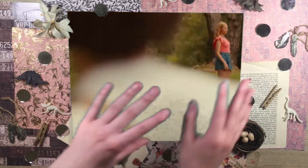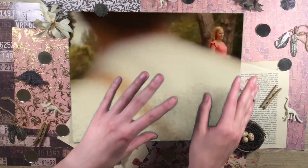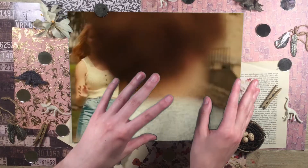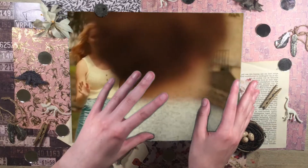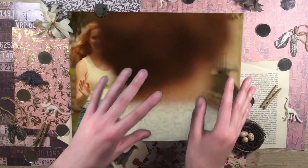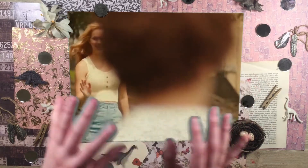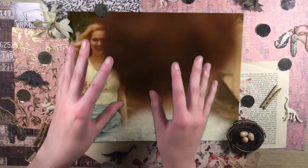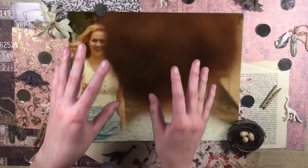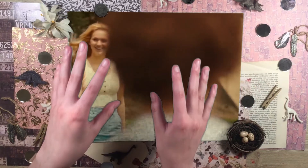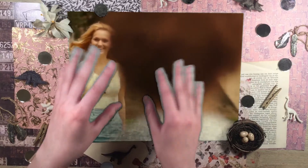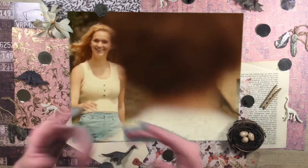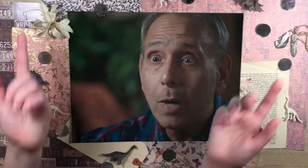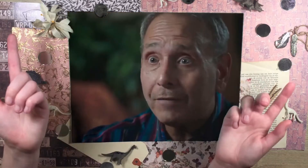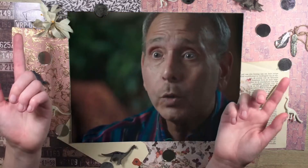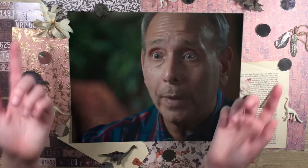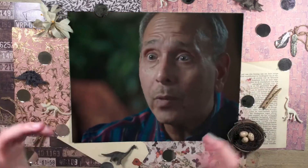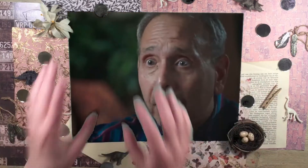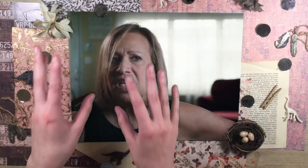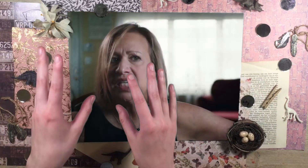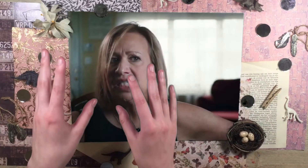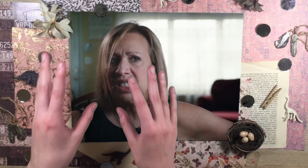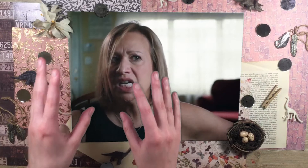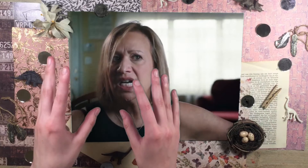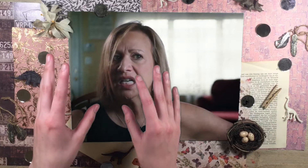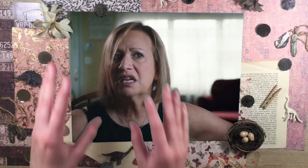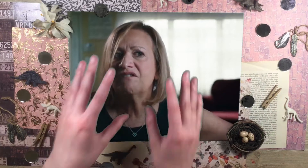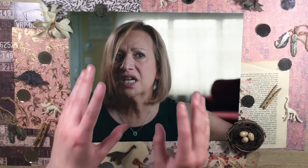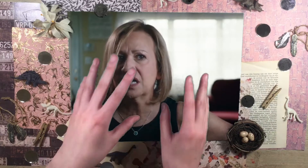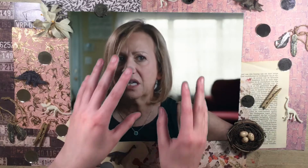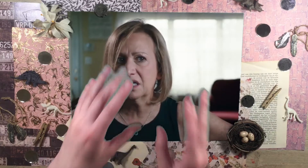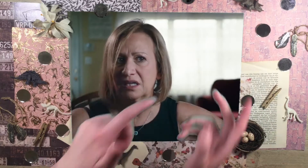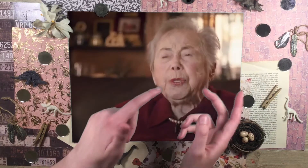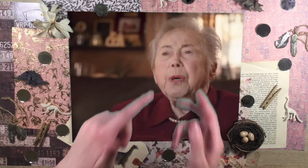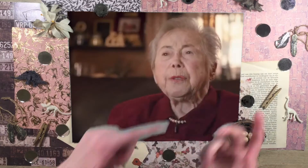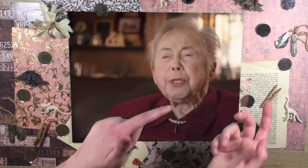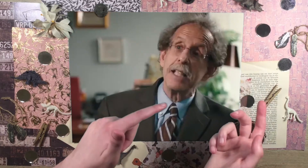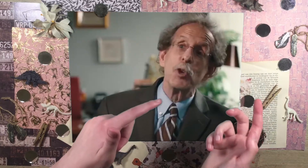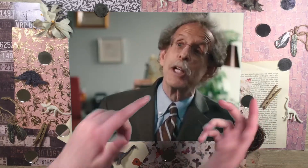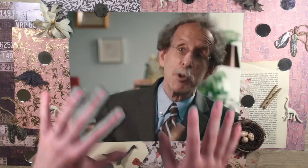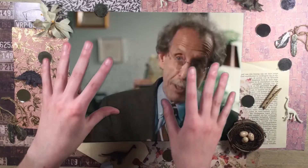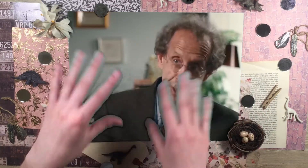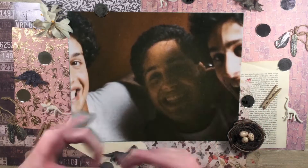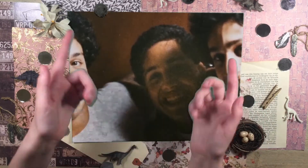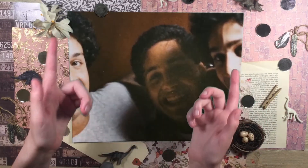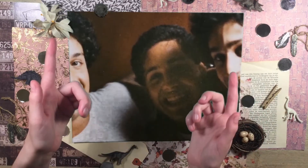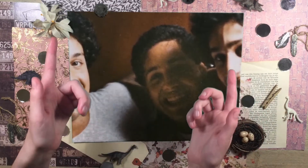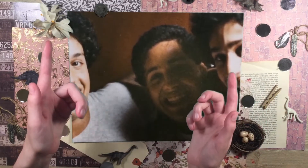hidden facts about why the brothers were separated, Tim Wardle was able to get quite a few people involved to interview, asking all the right questions